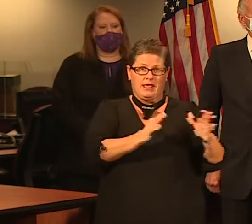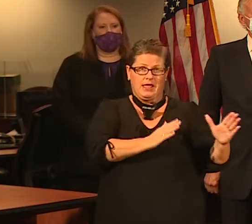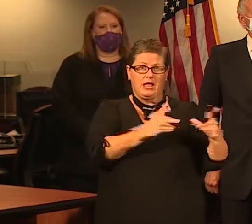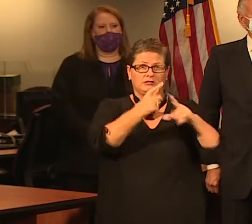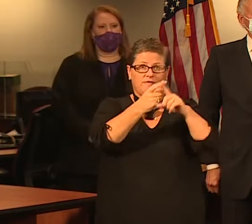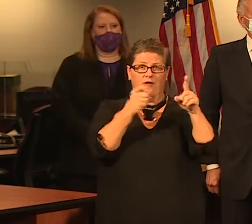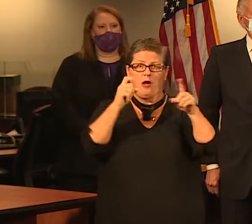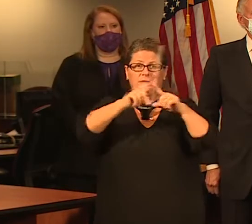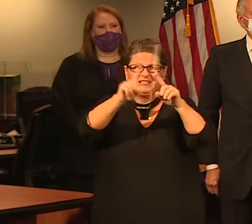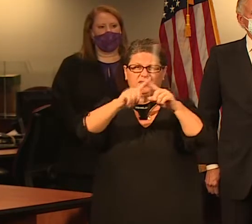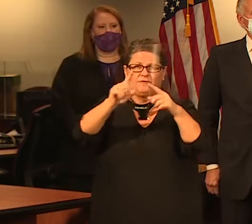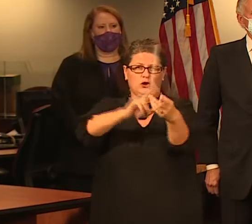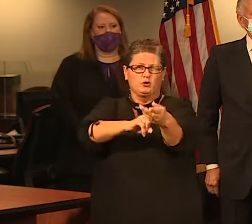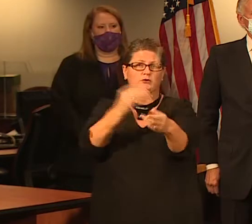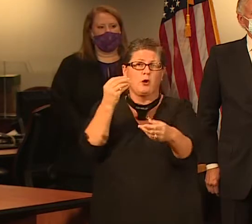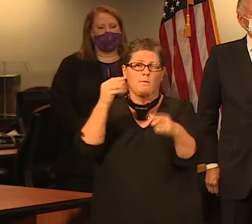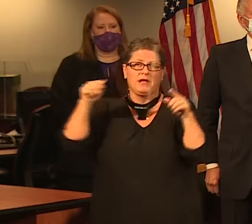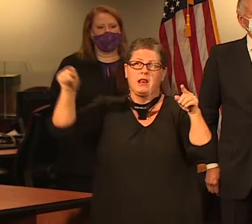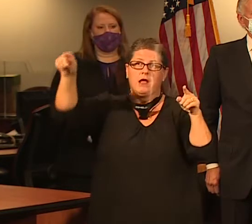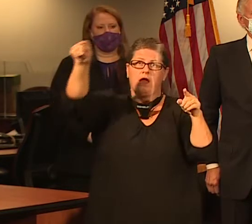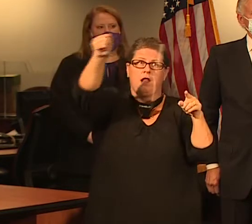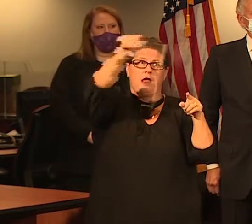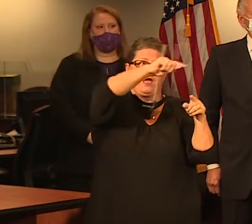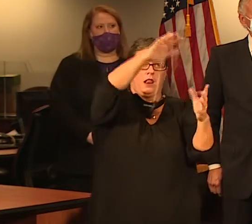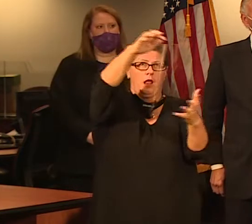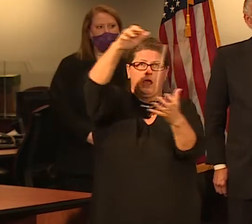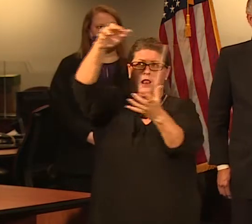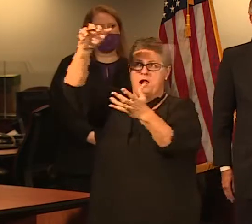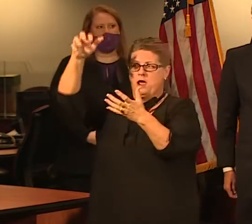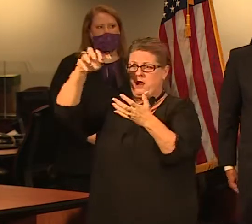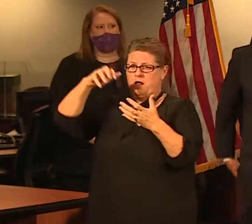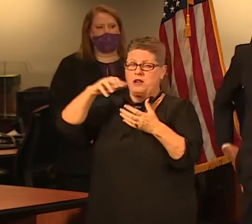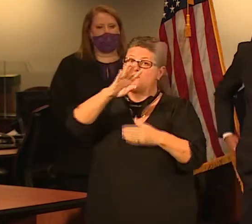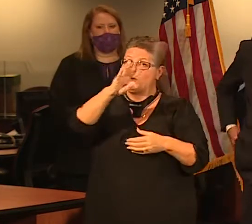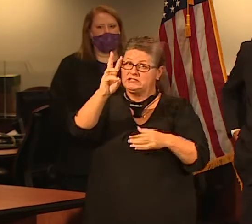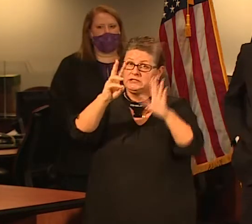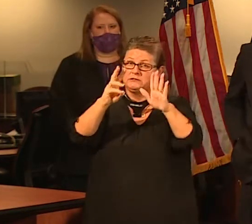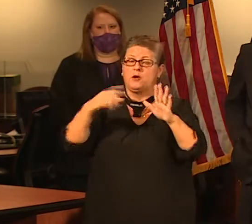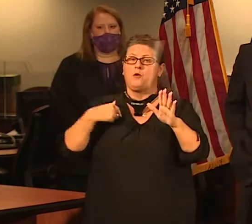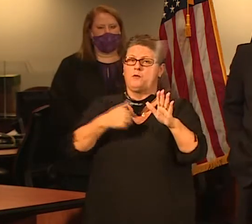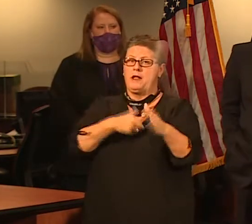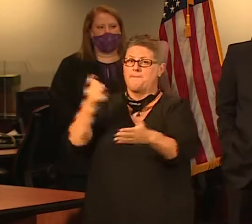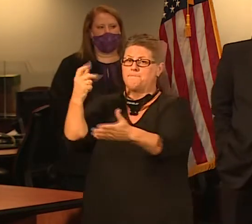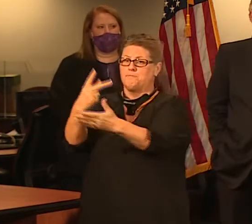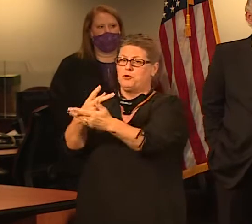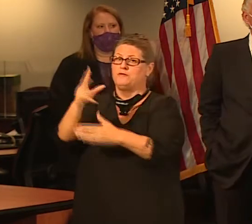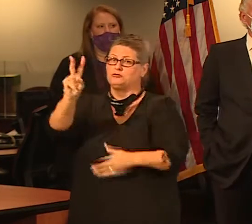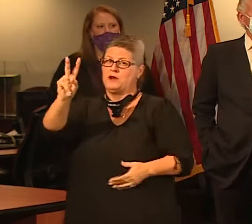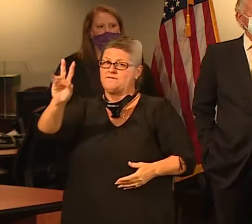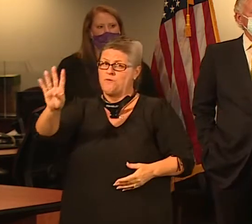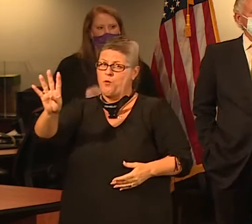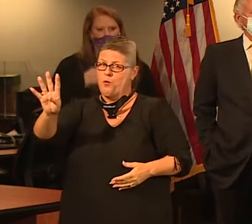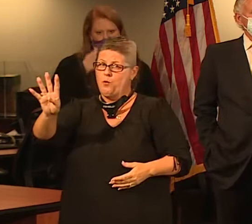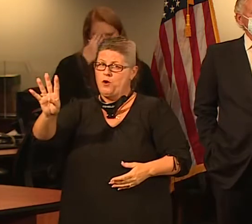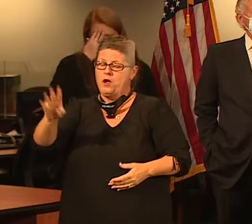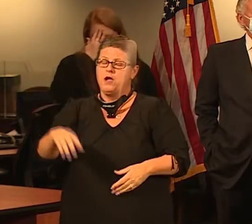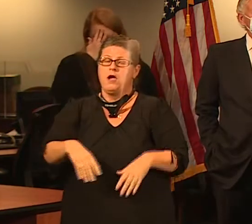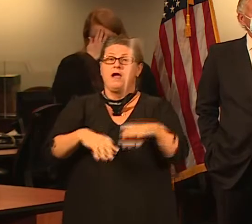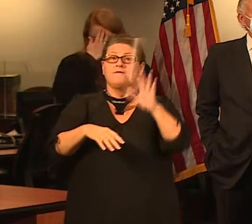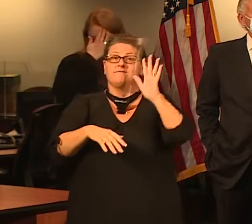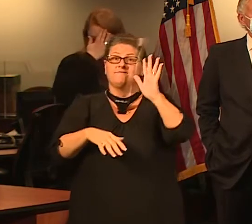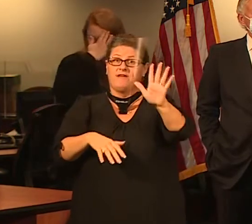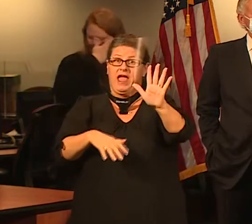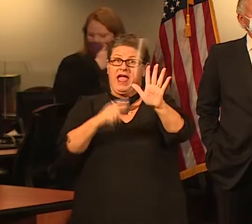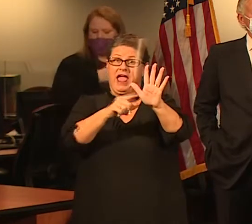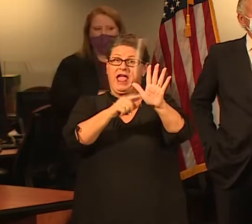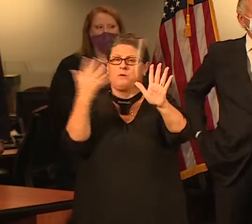facilities across the state, and we have approved 24 of these plans. We have 5 that we're waiting for additional information from